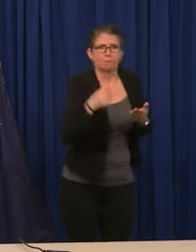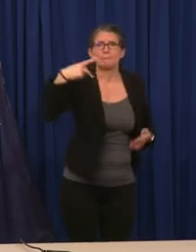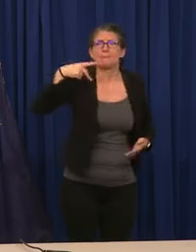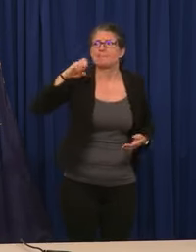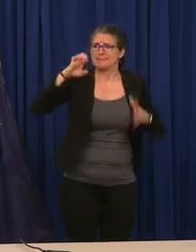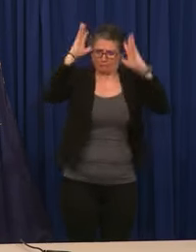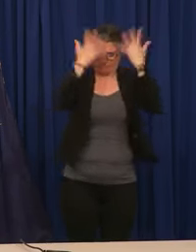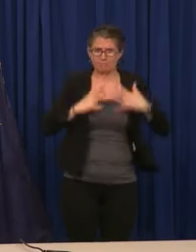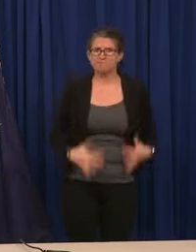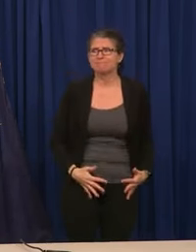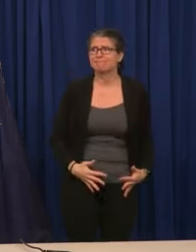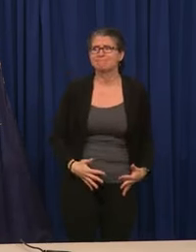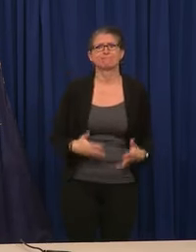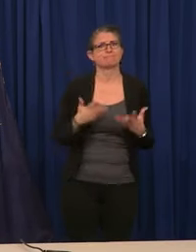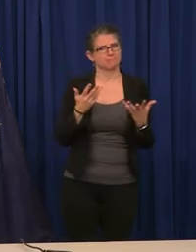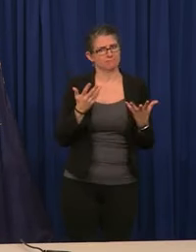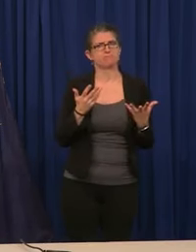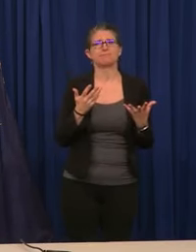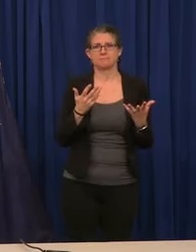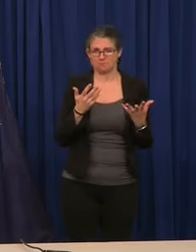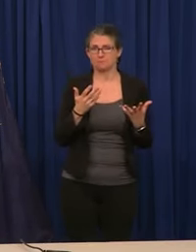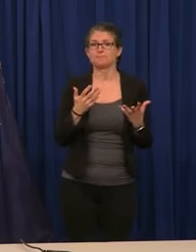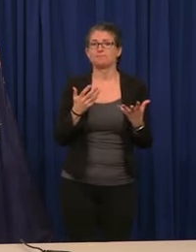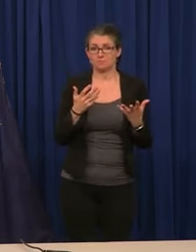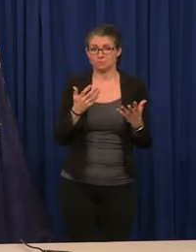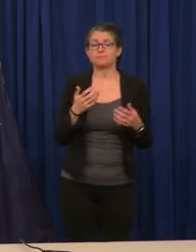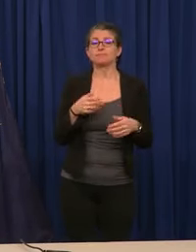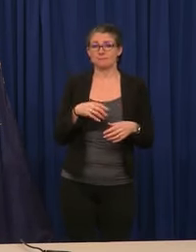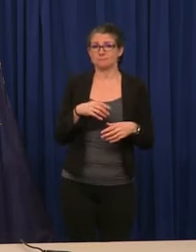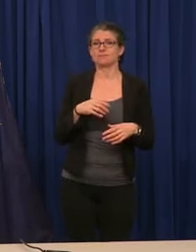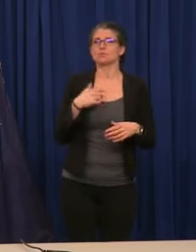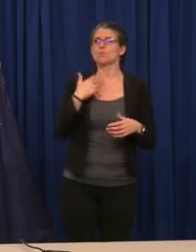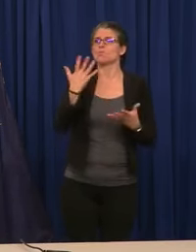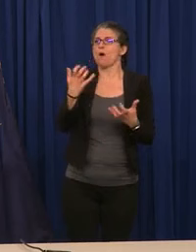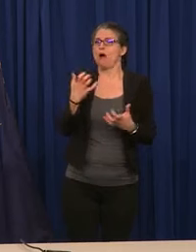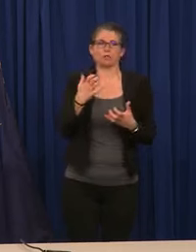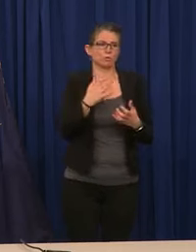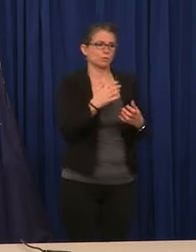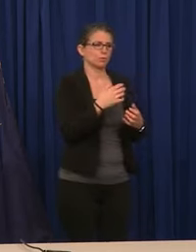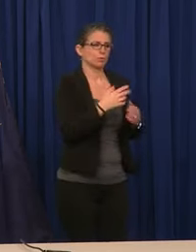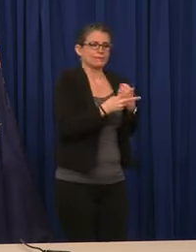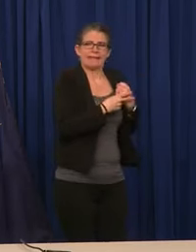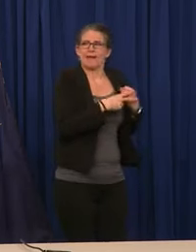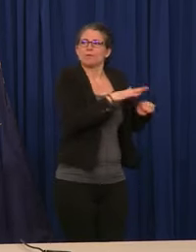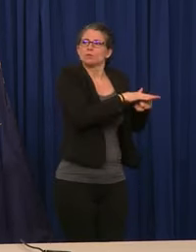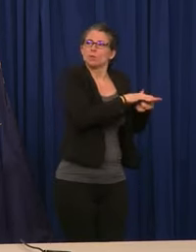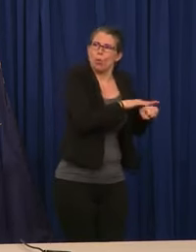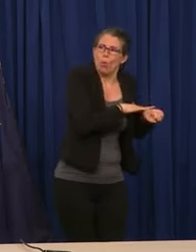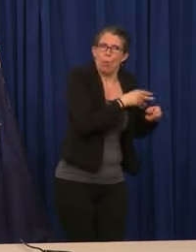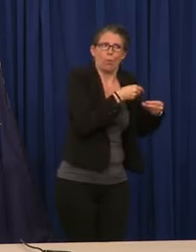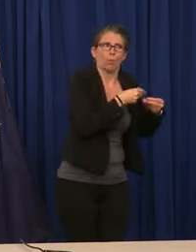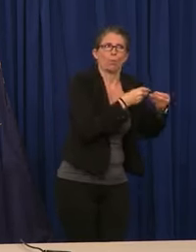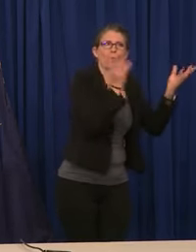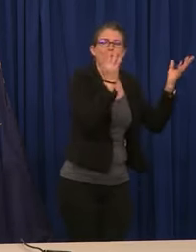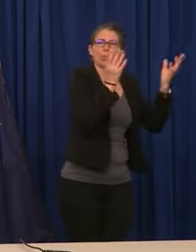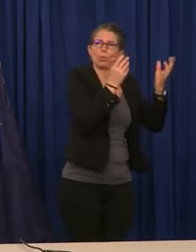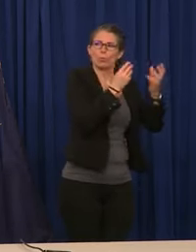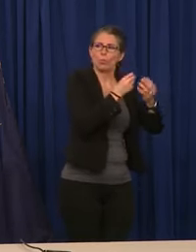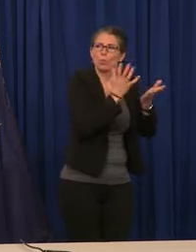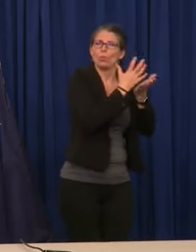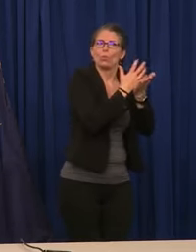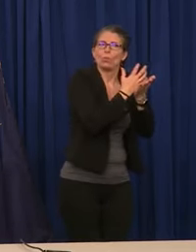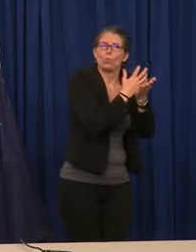maximize those goals, we're thinking about where to place them within the healthcare system to try to maximize all three